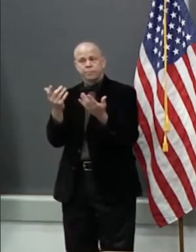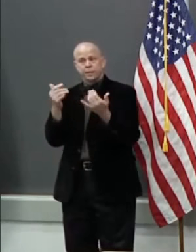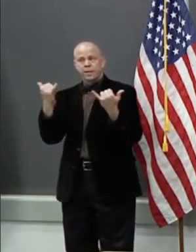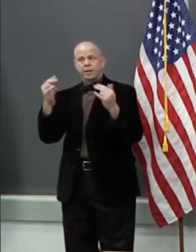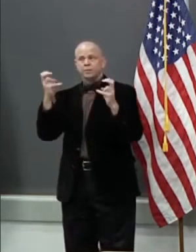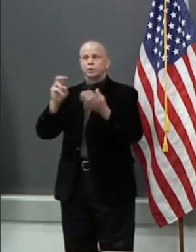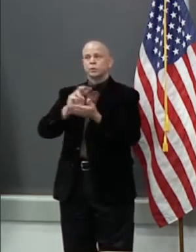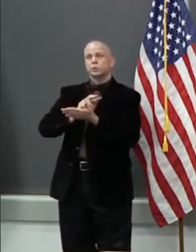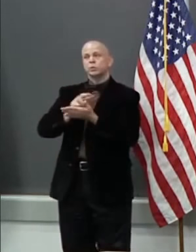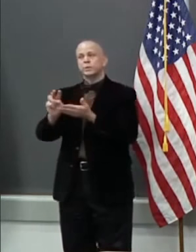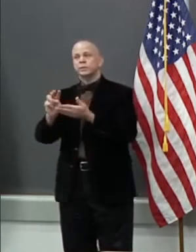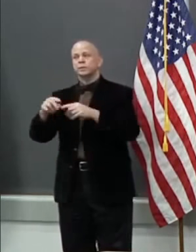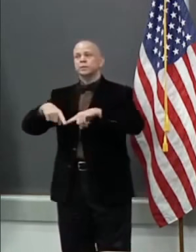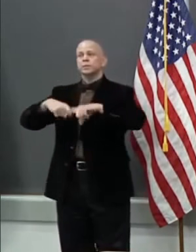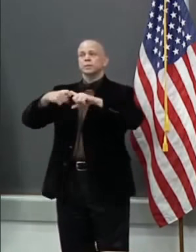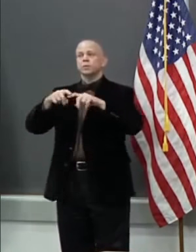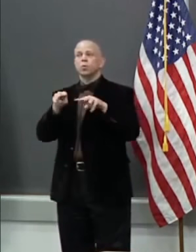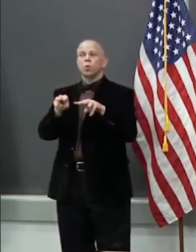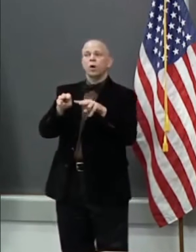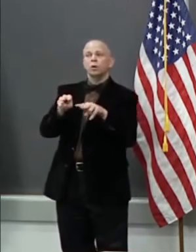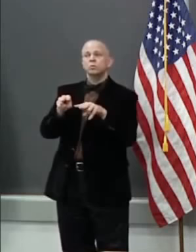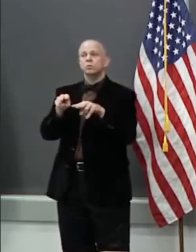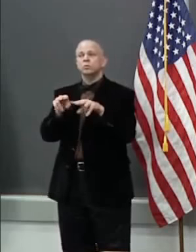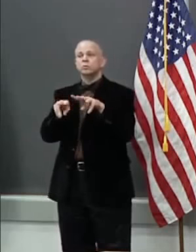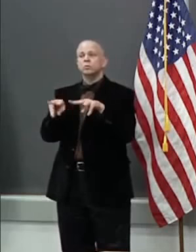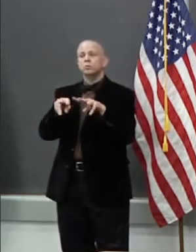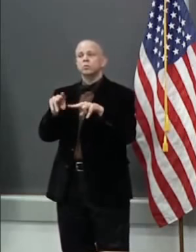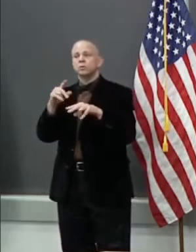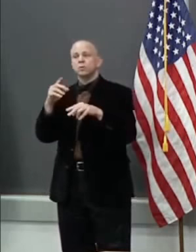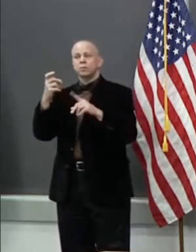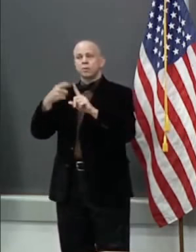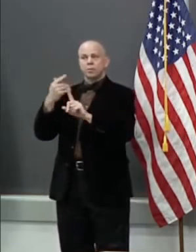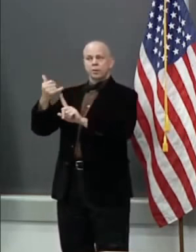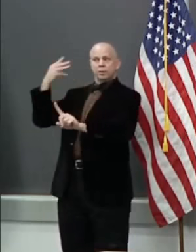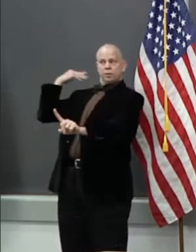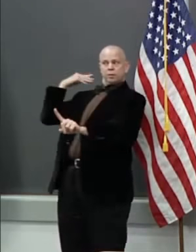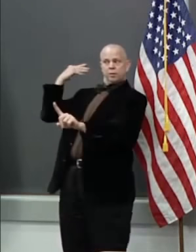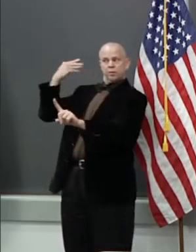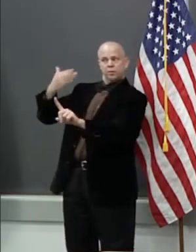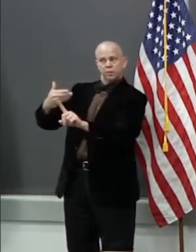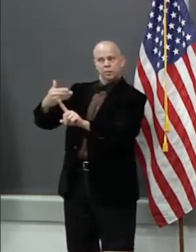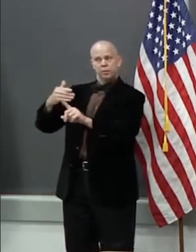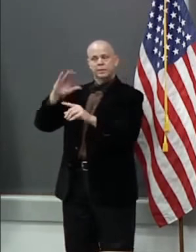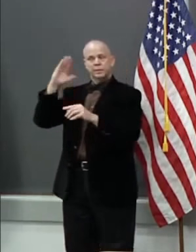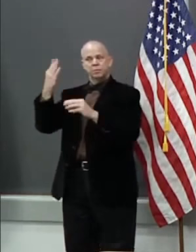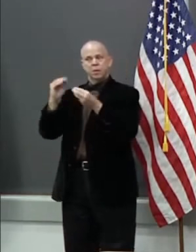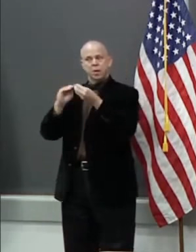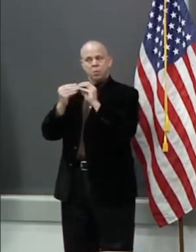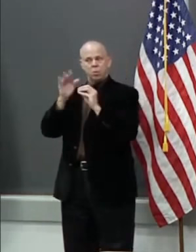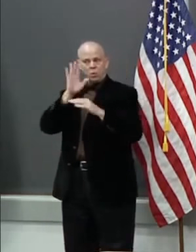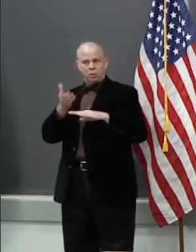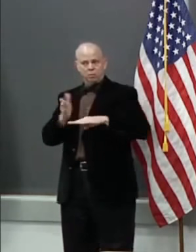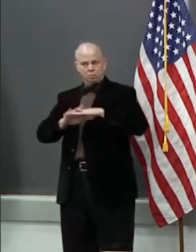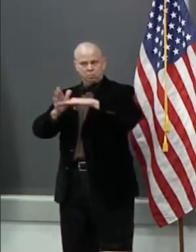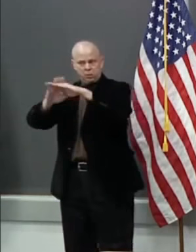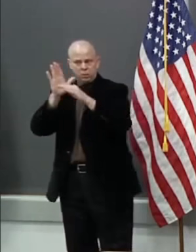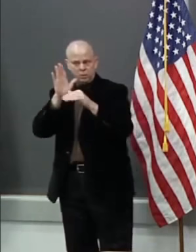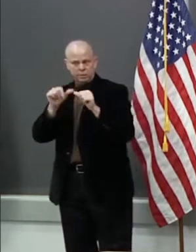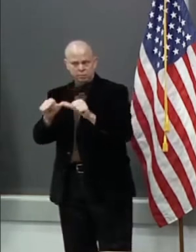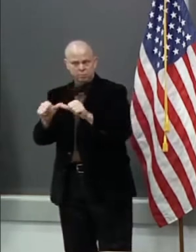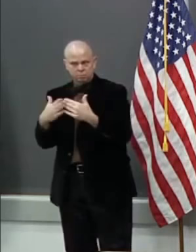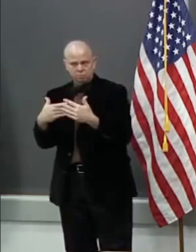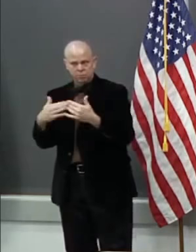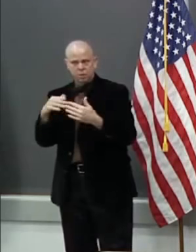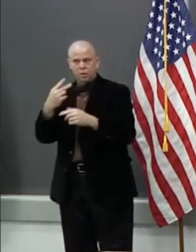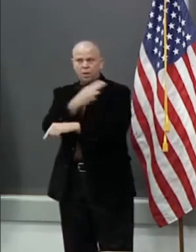watch period? Based on the trajectory, it seems as though the cases are going to continue to go up, the hospitalizations are going to go up.